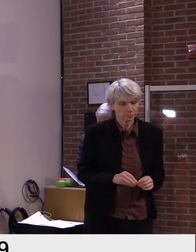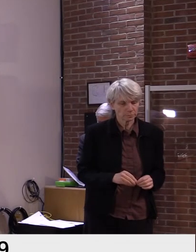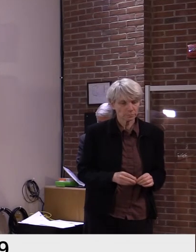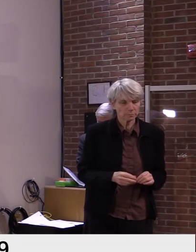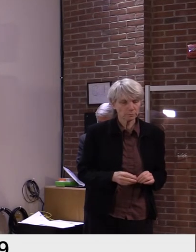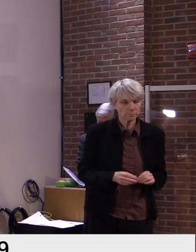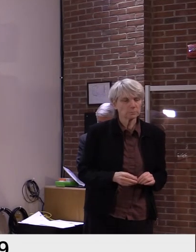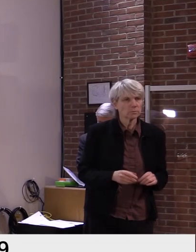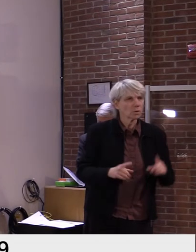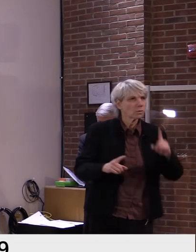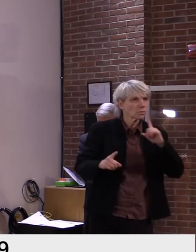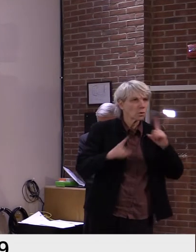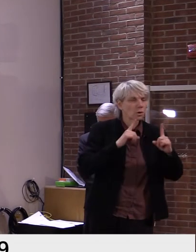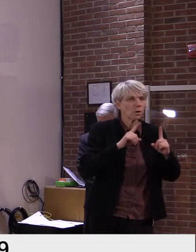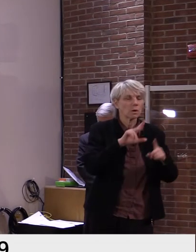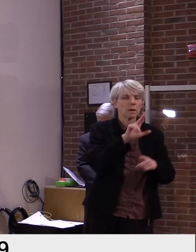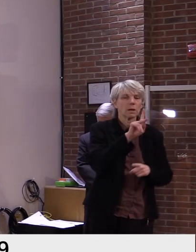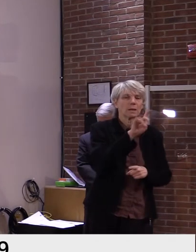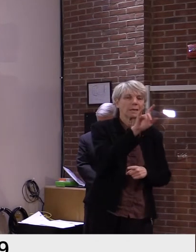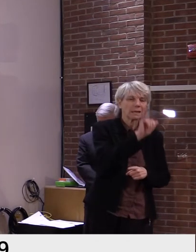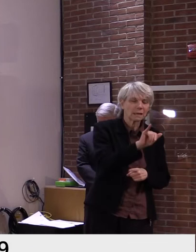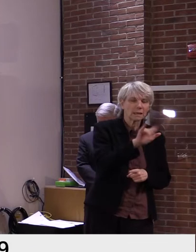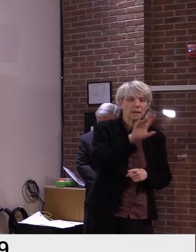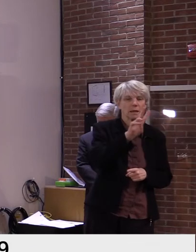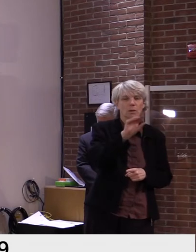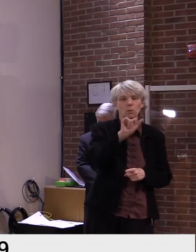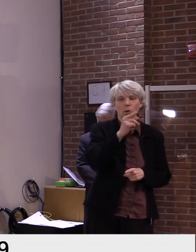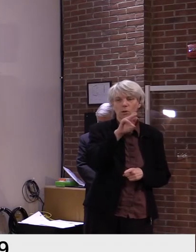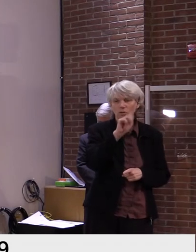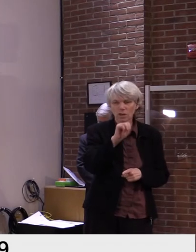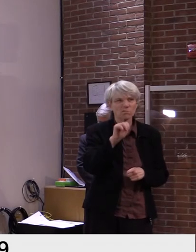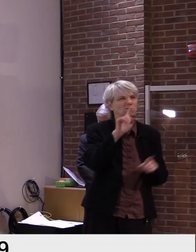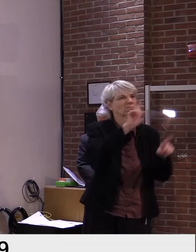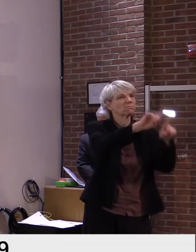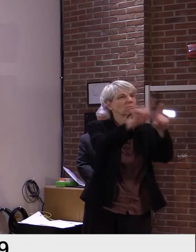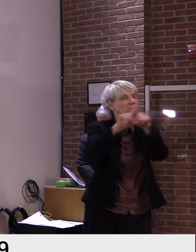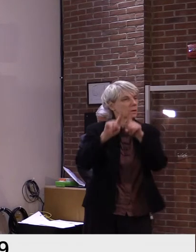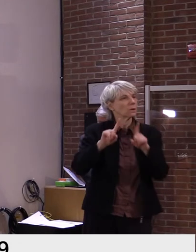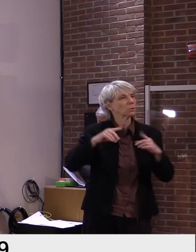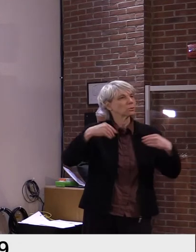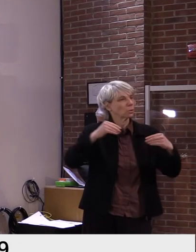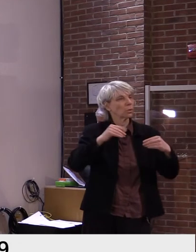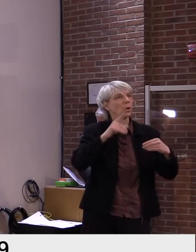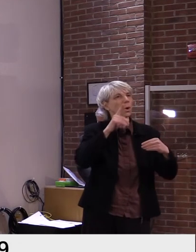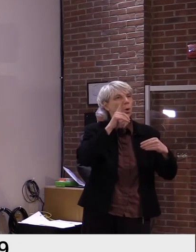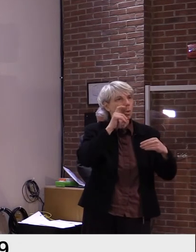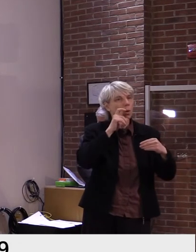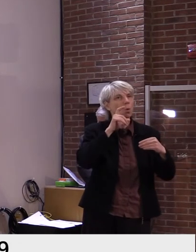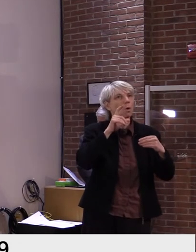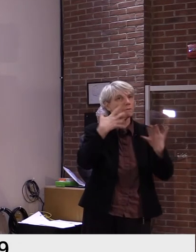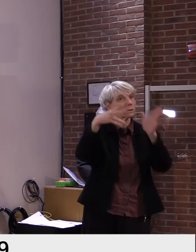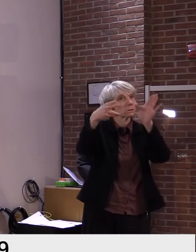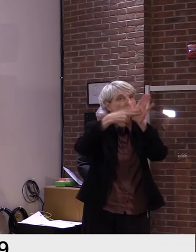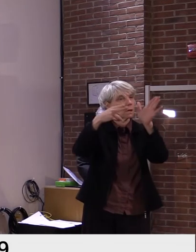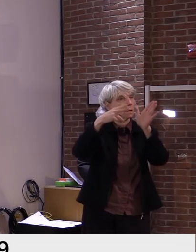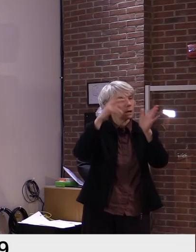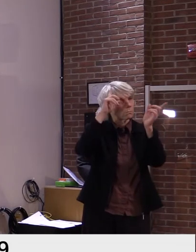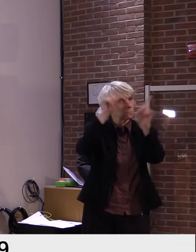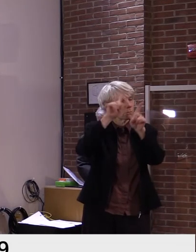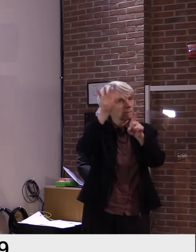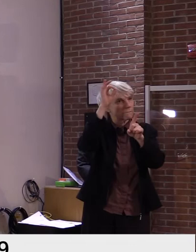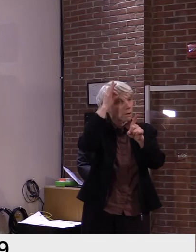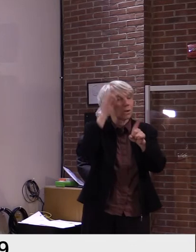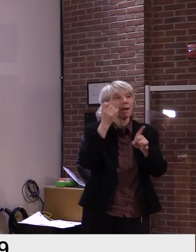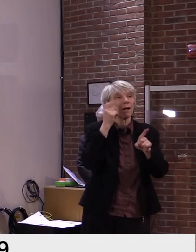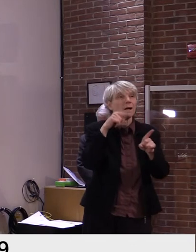in the federal program that would like to be providing, obviously, vaccinations to Vermont, including Shaw's